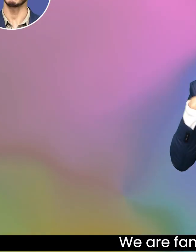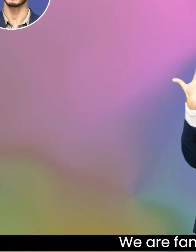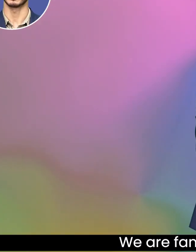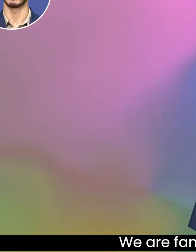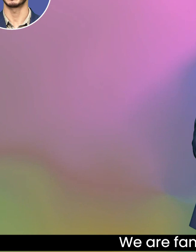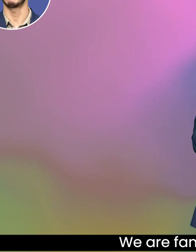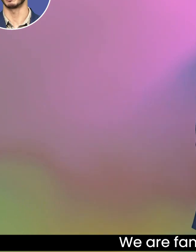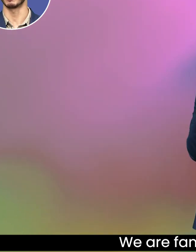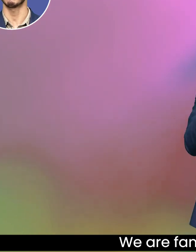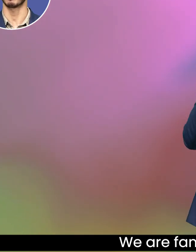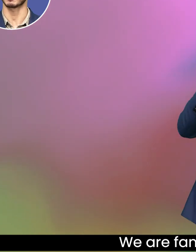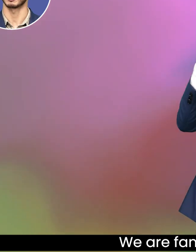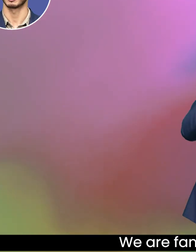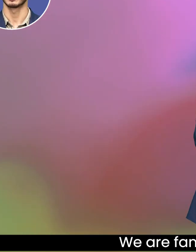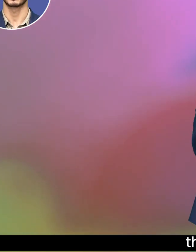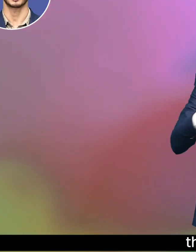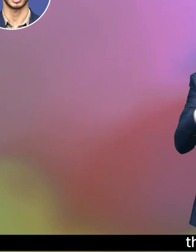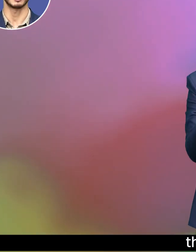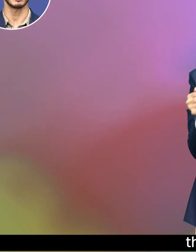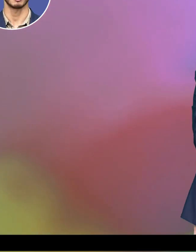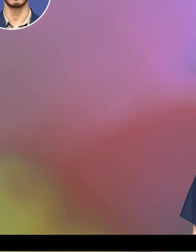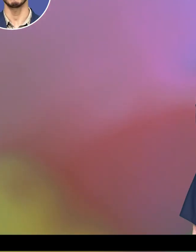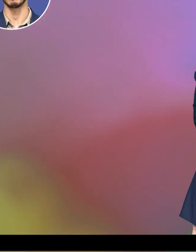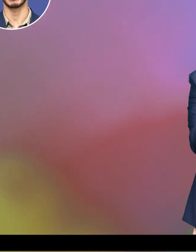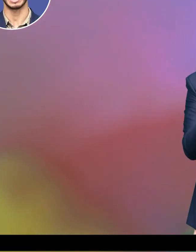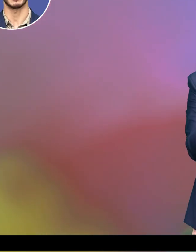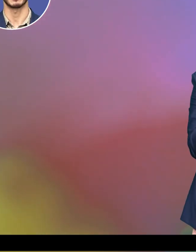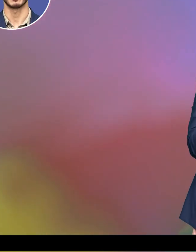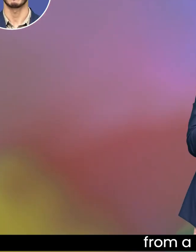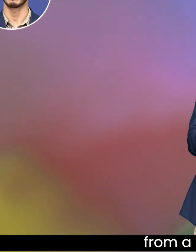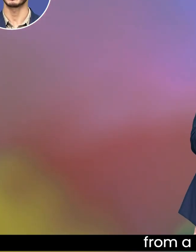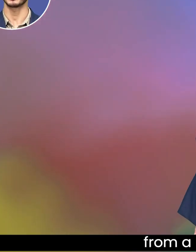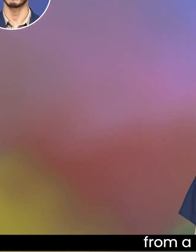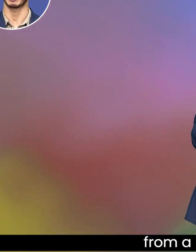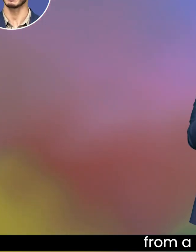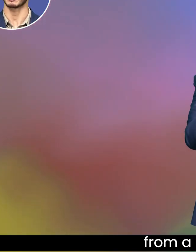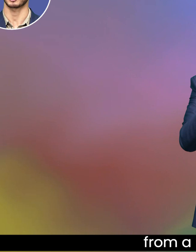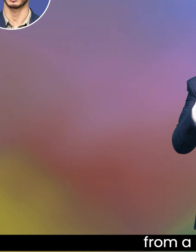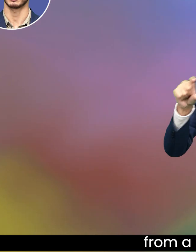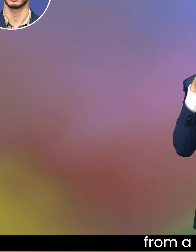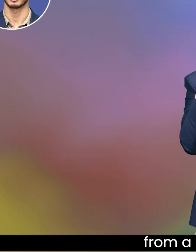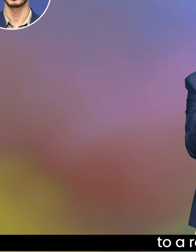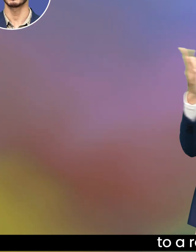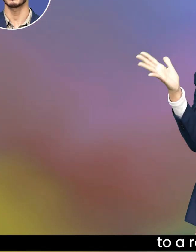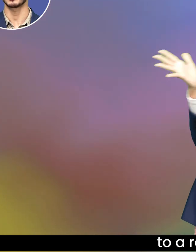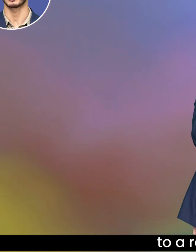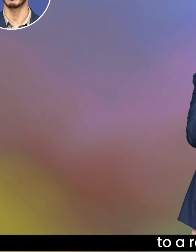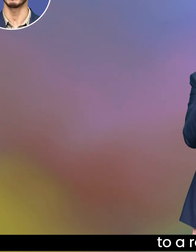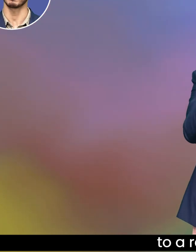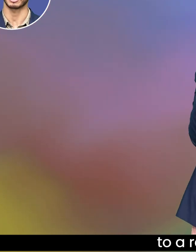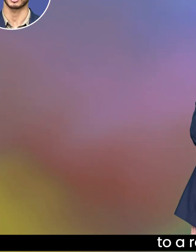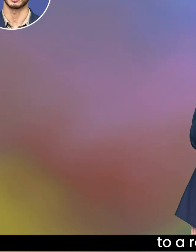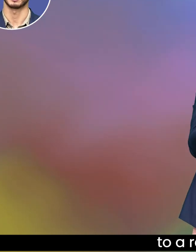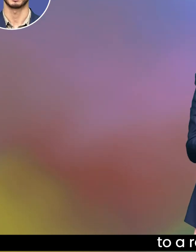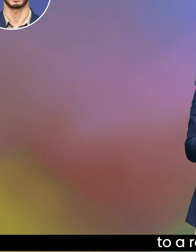We are familiar with the flow of water through a channel or flow of air from a region of high pressure to a region of